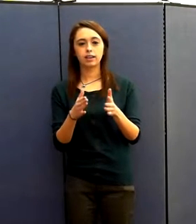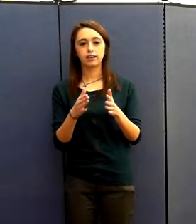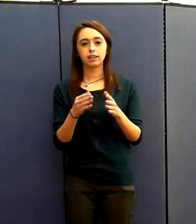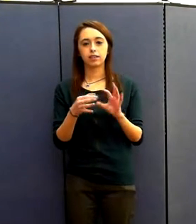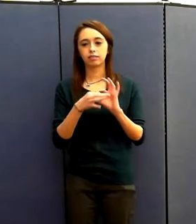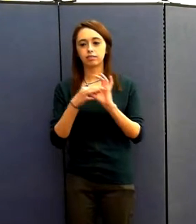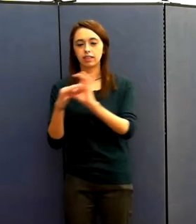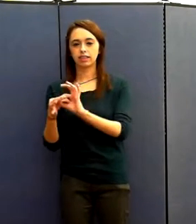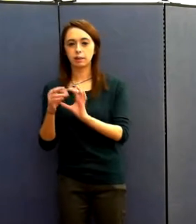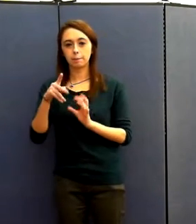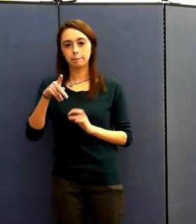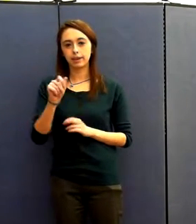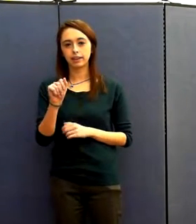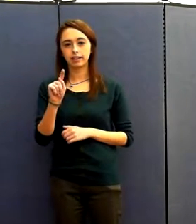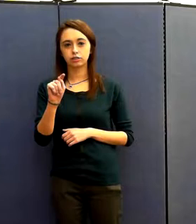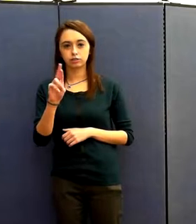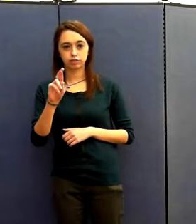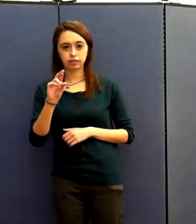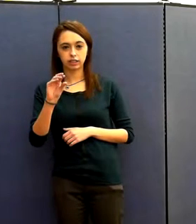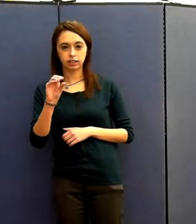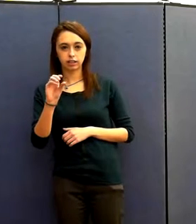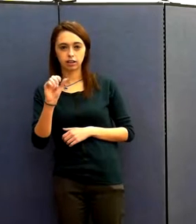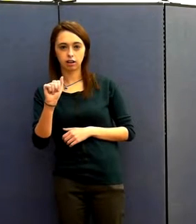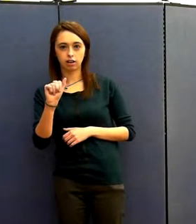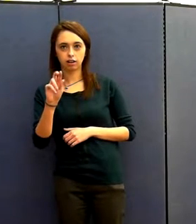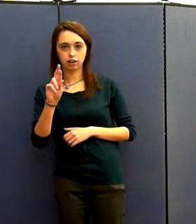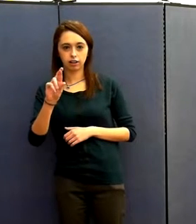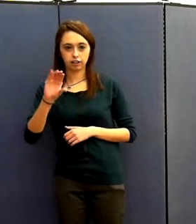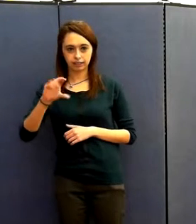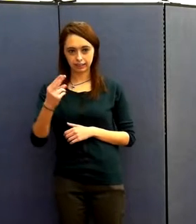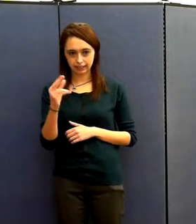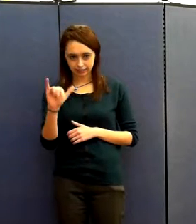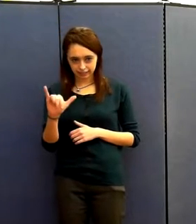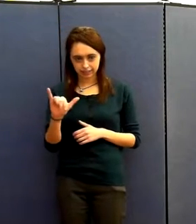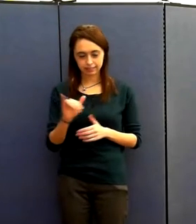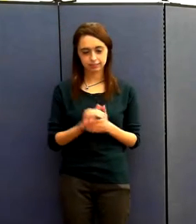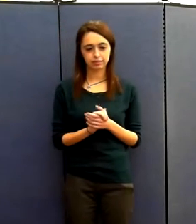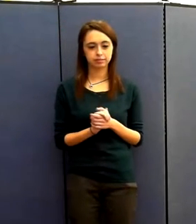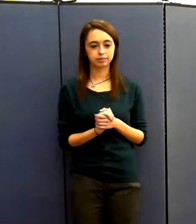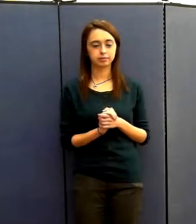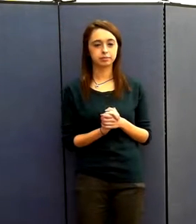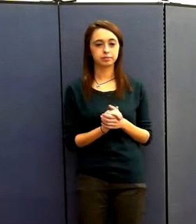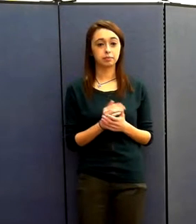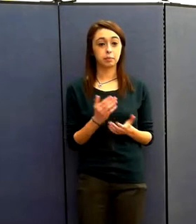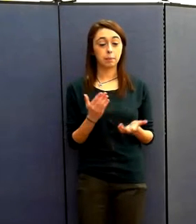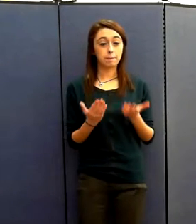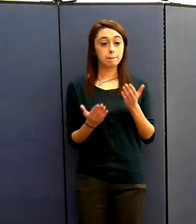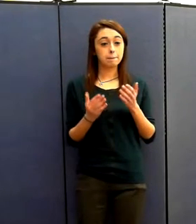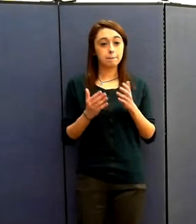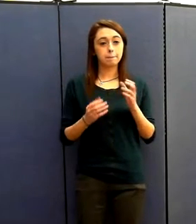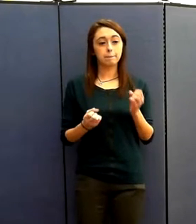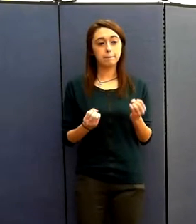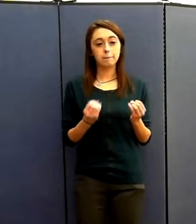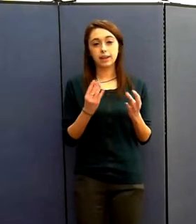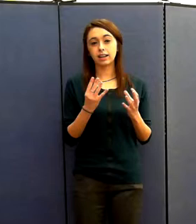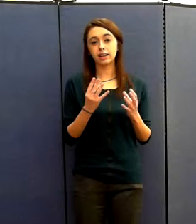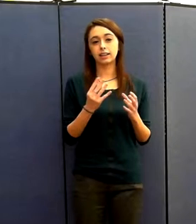and misogyny. And so many second wave feminists encouraged people that